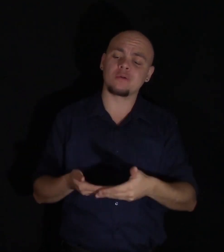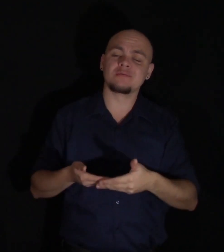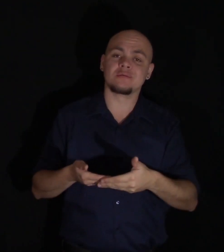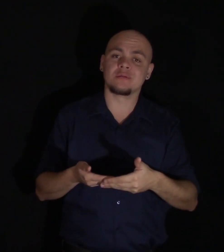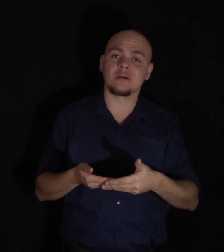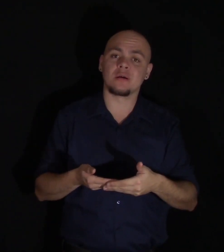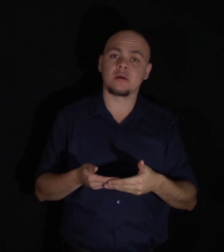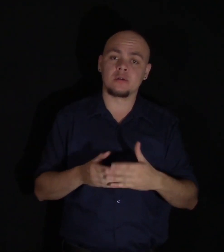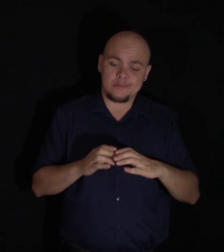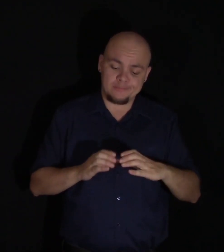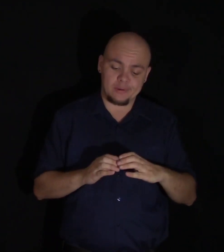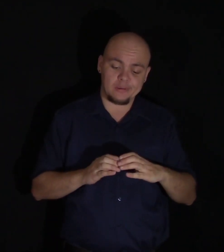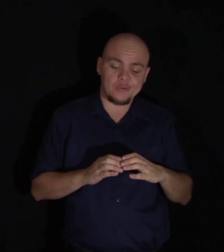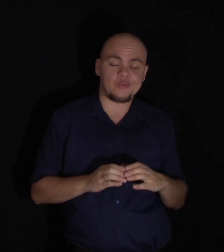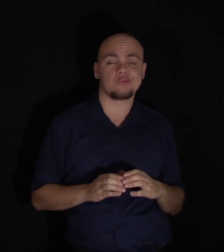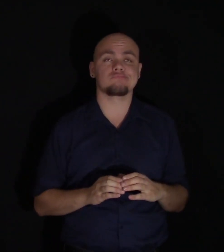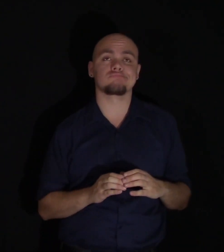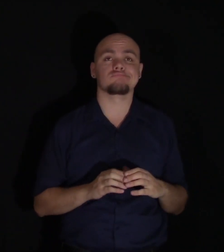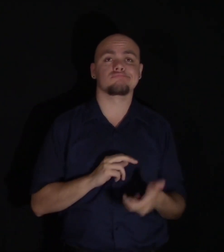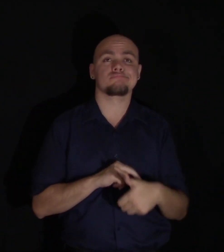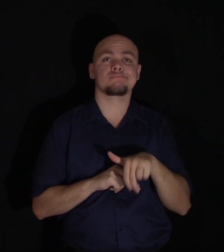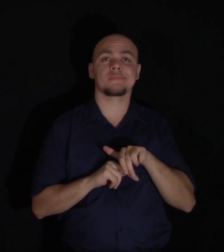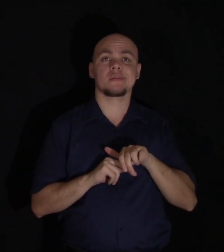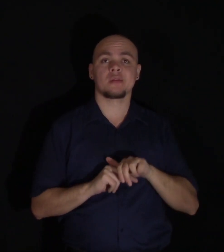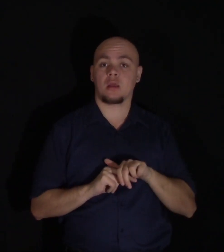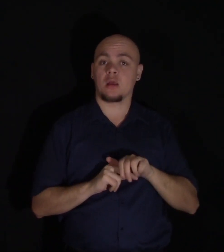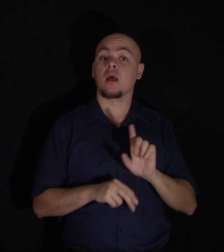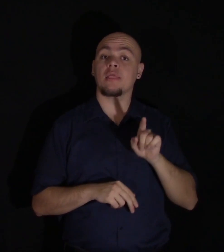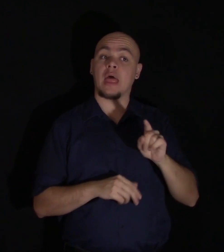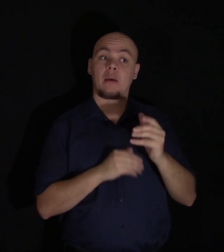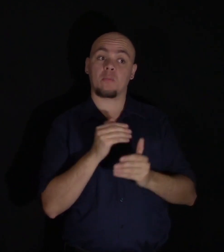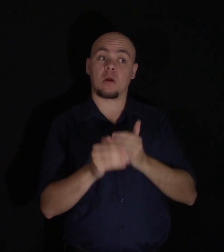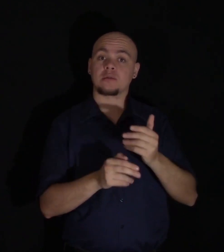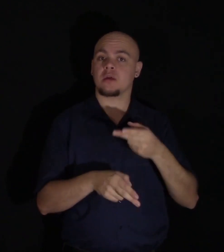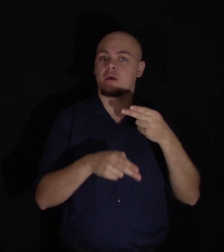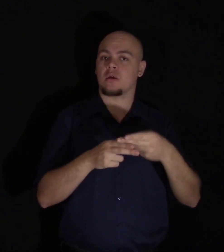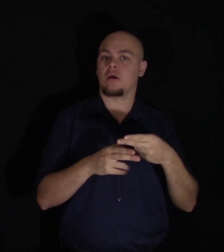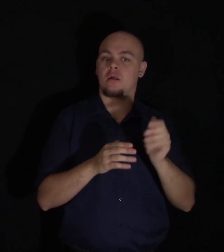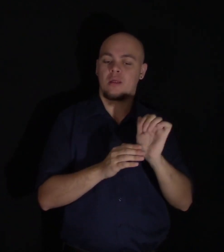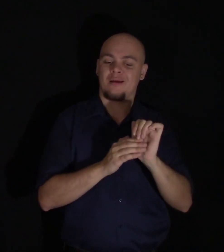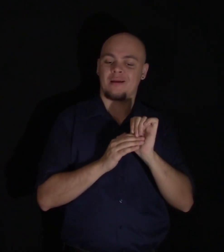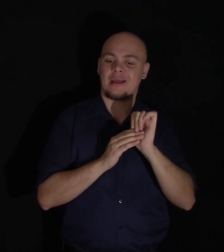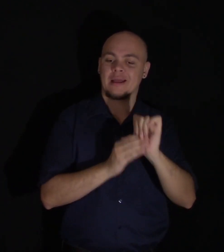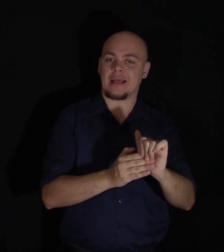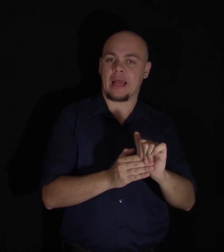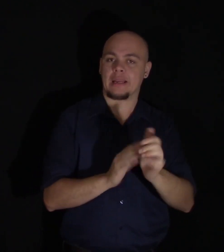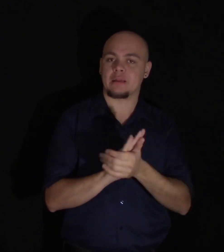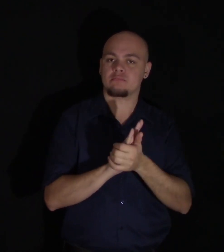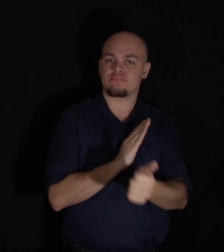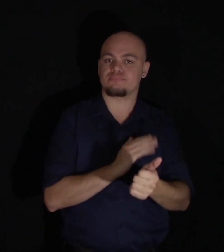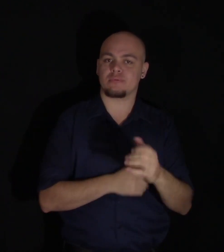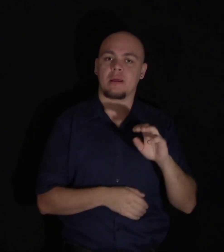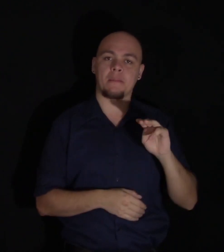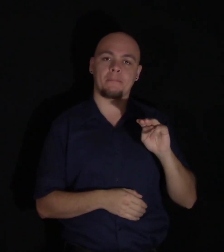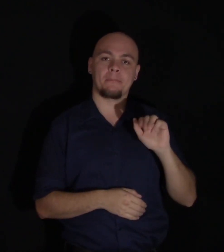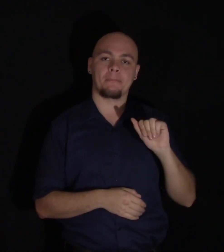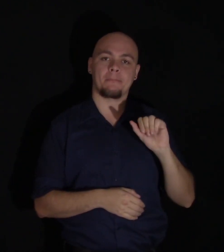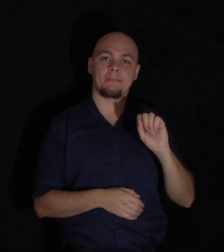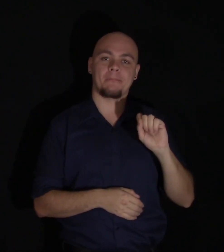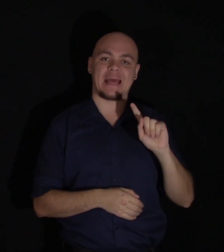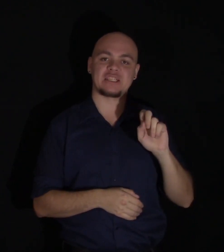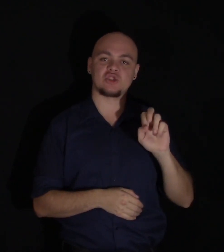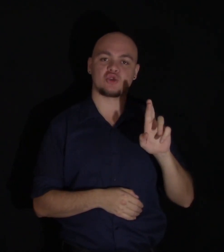in their laps, right? Bandura calls this process guided mastery. I love that term,